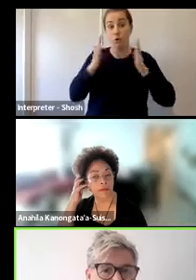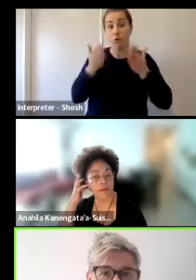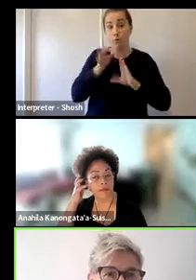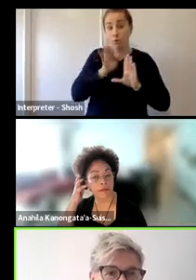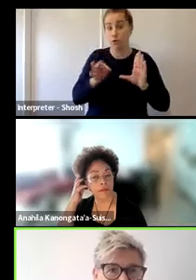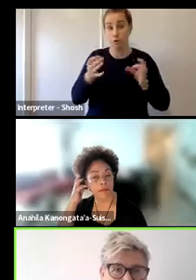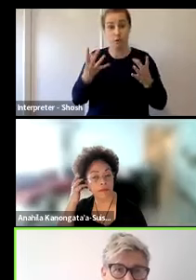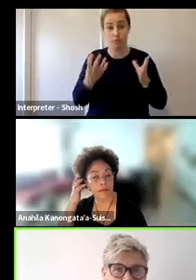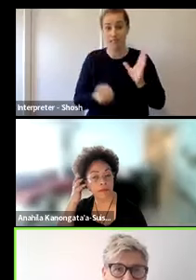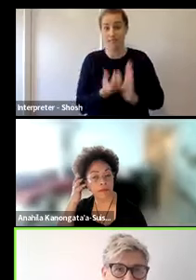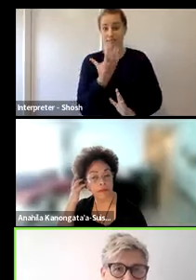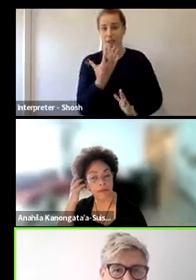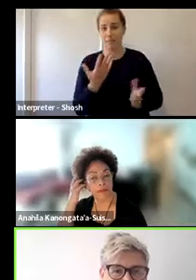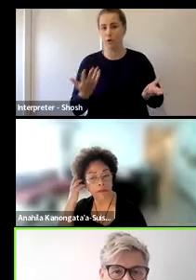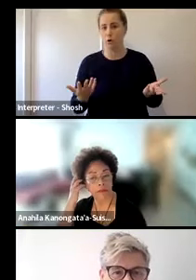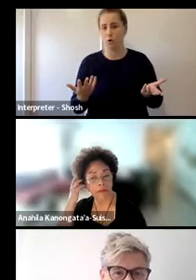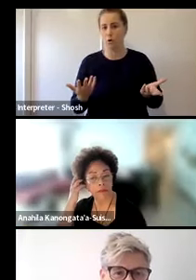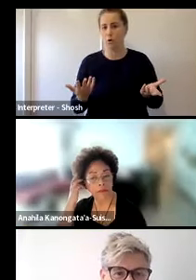already developed?